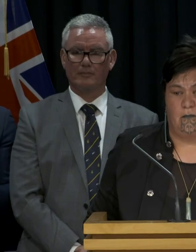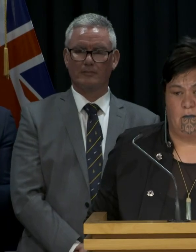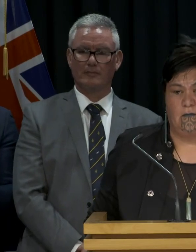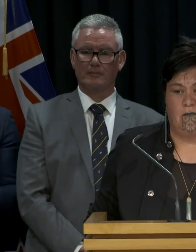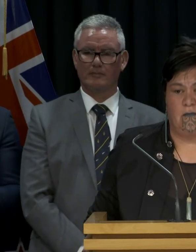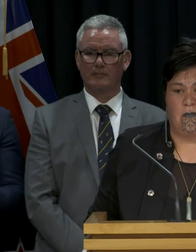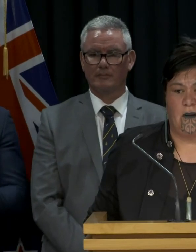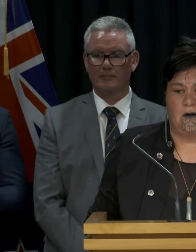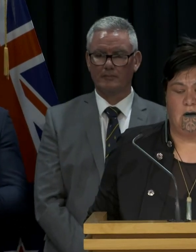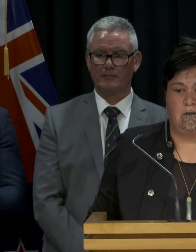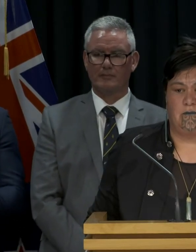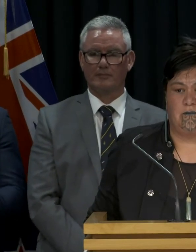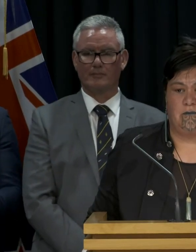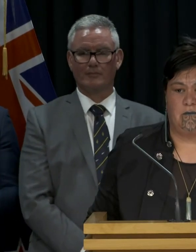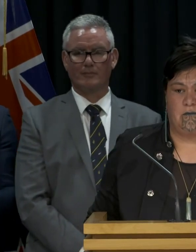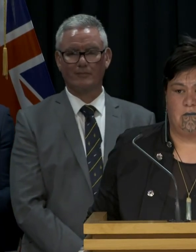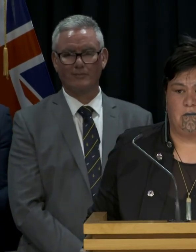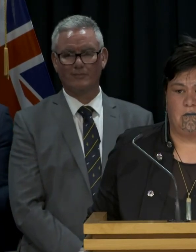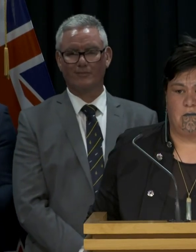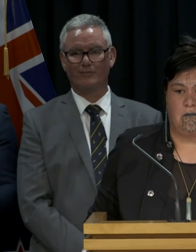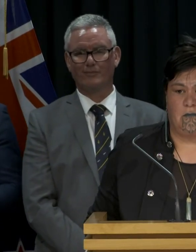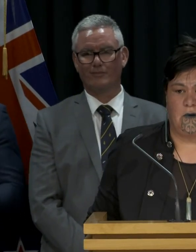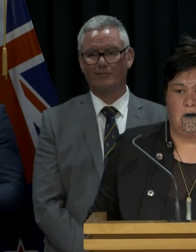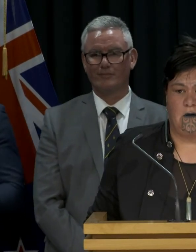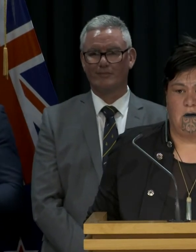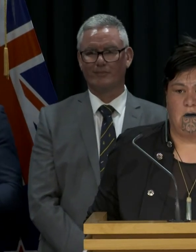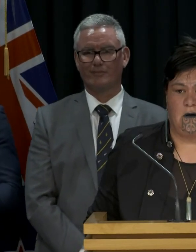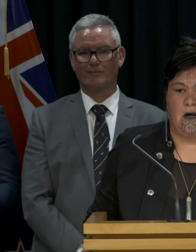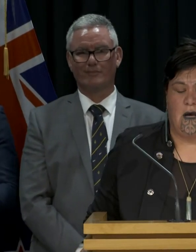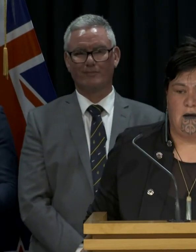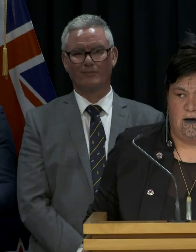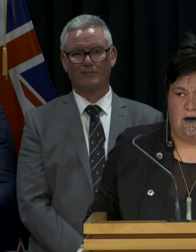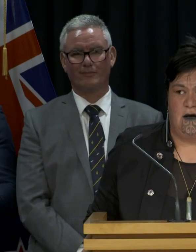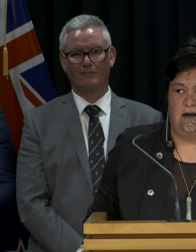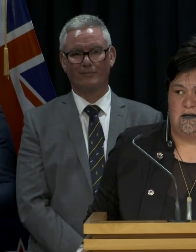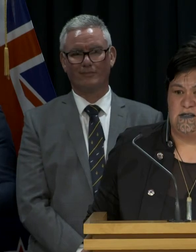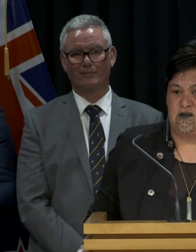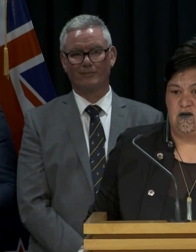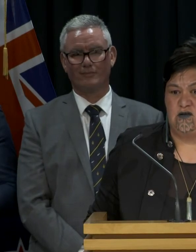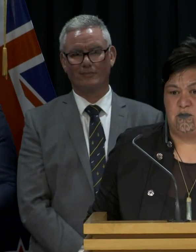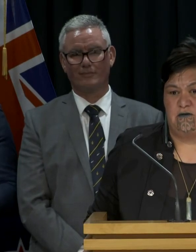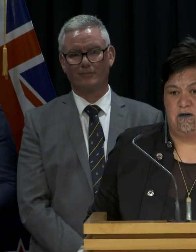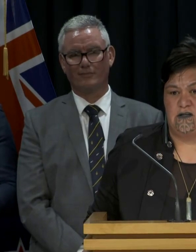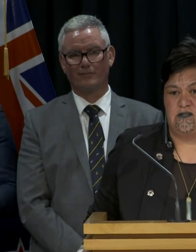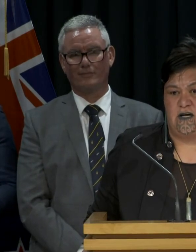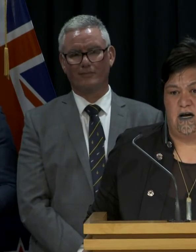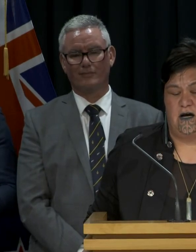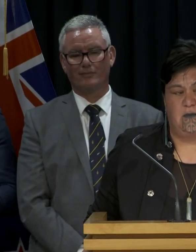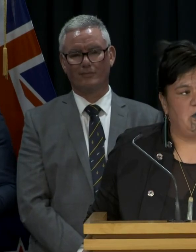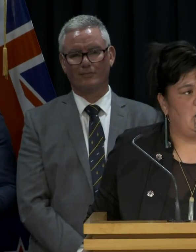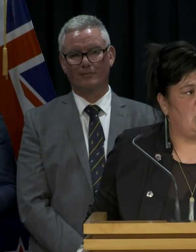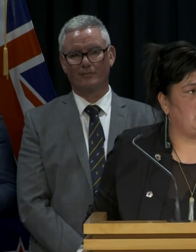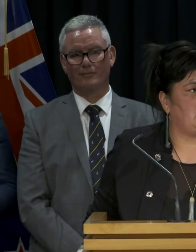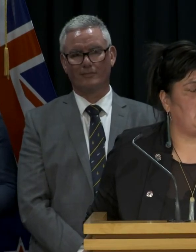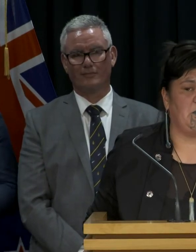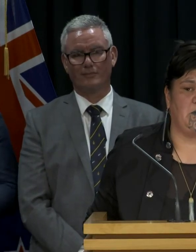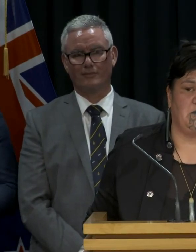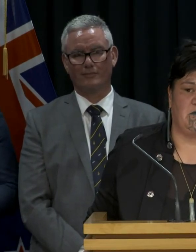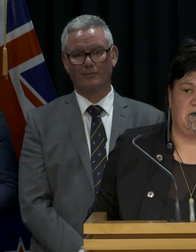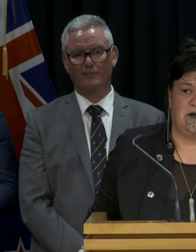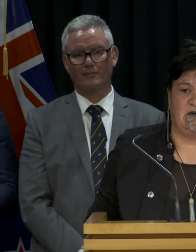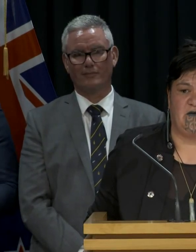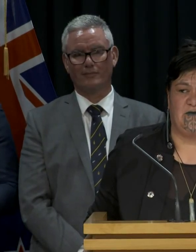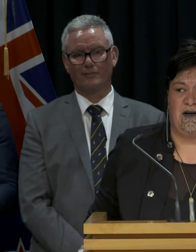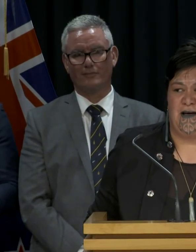well, weren't you? So first again with Foreign Affairs? Yeah, and it's a huge privilege, but I hope that when